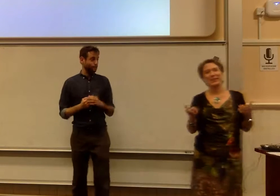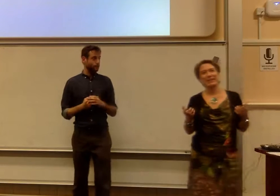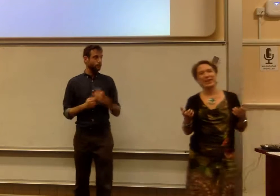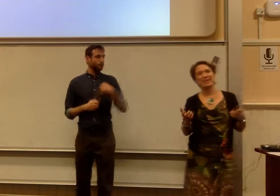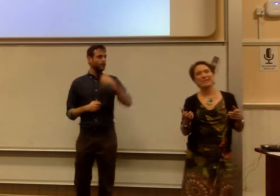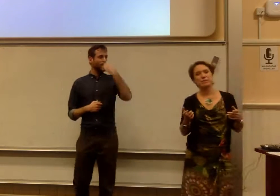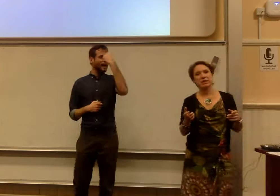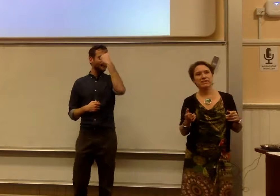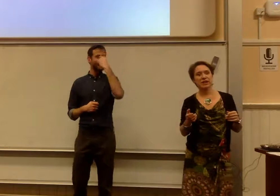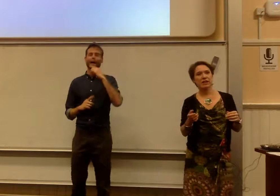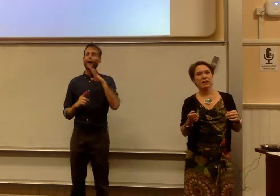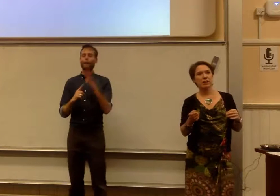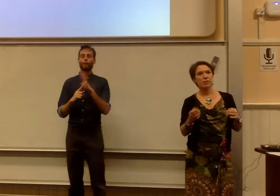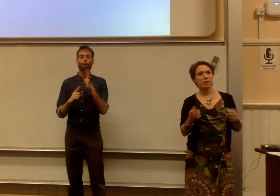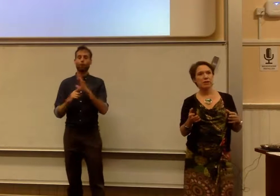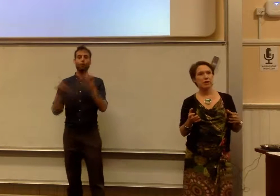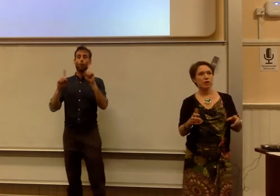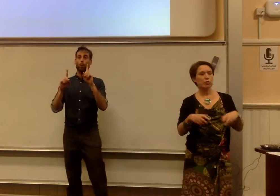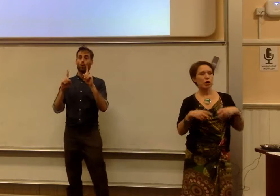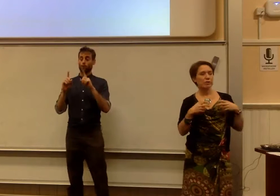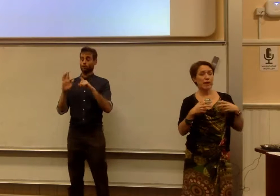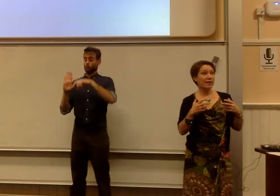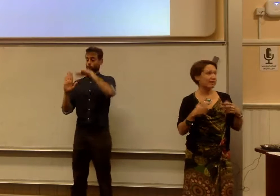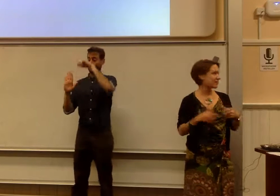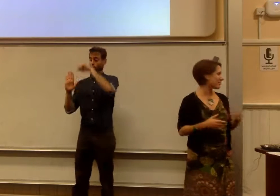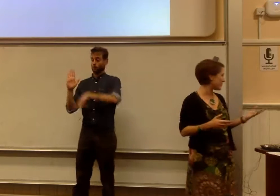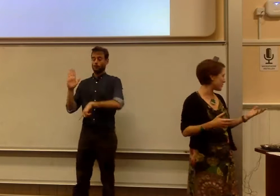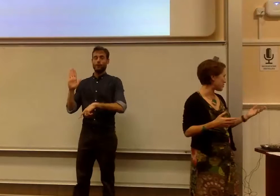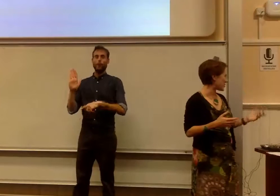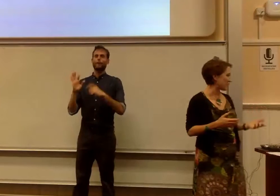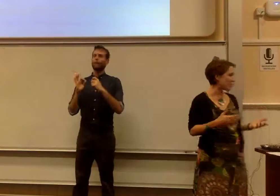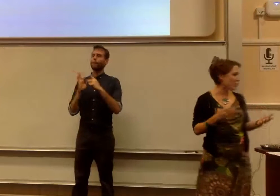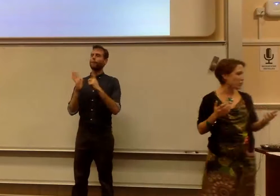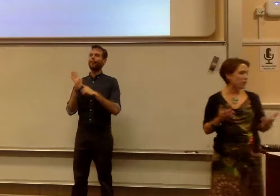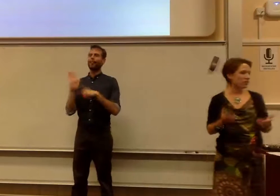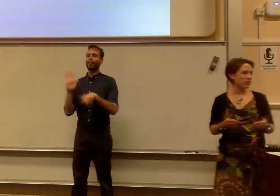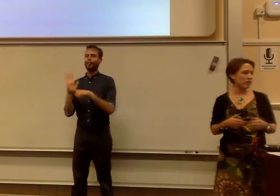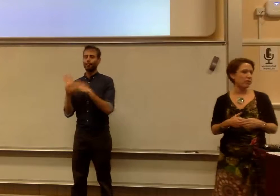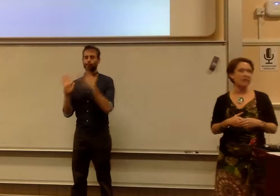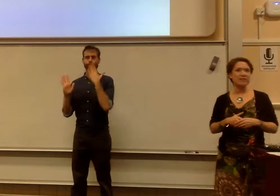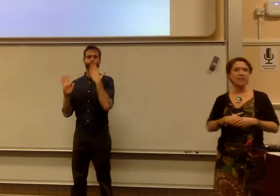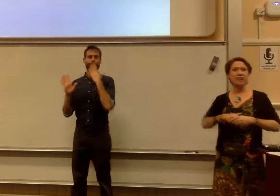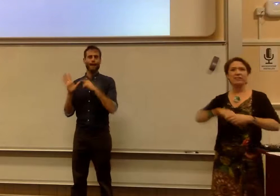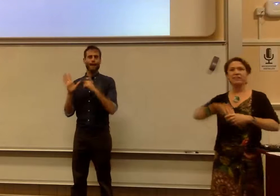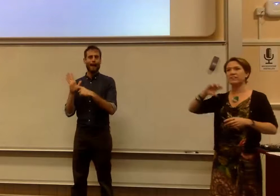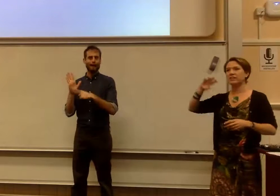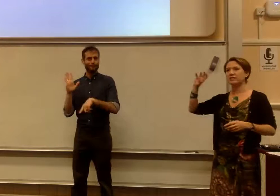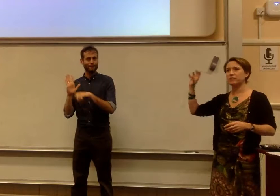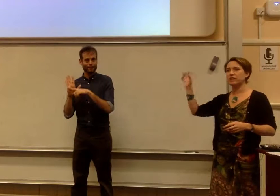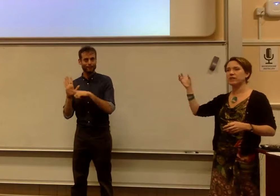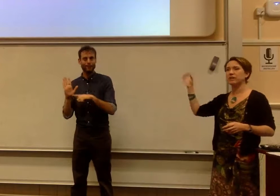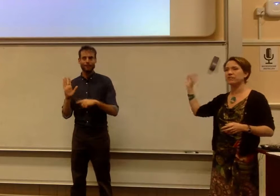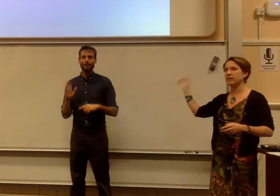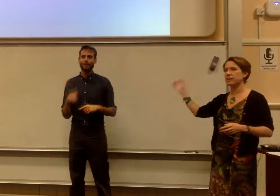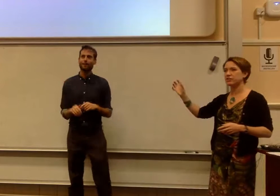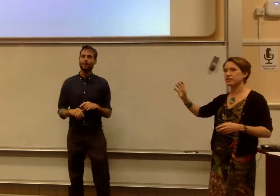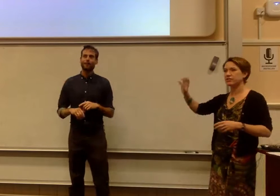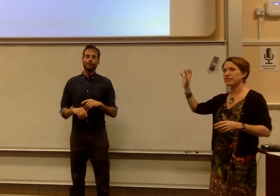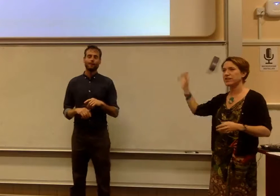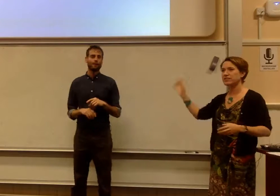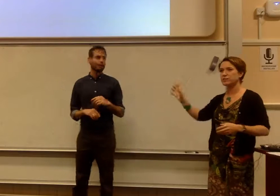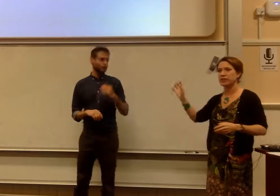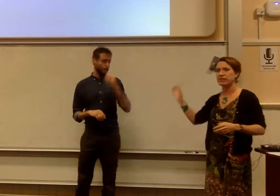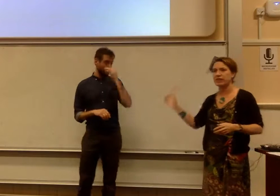really important, I think, that the BSL bill, the work with ACT, the work we're doing around BSL isn't seen as being in